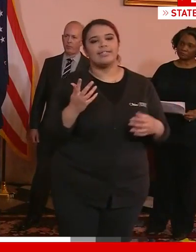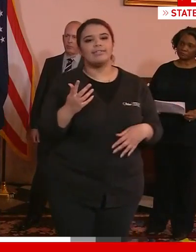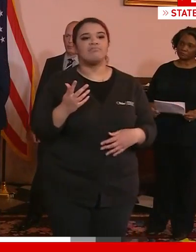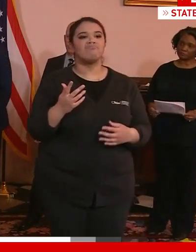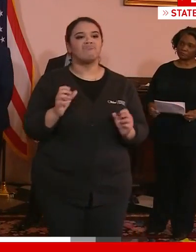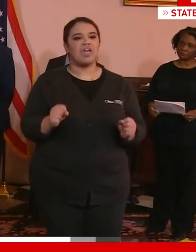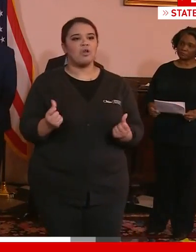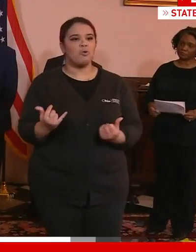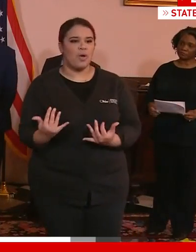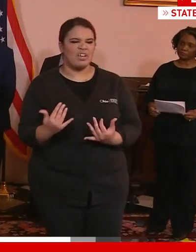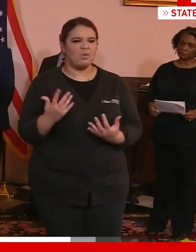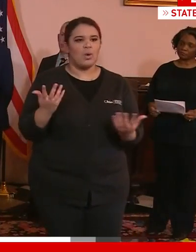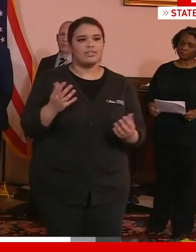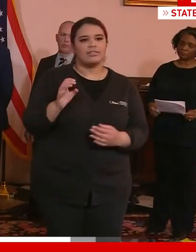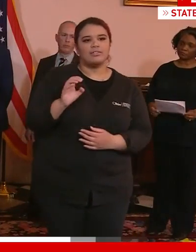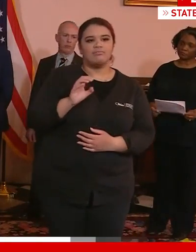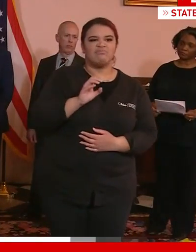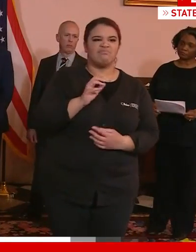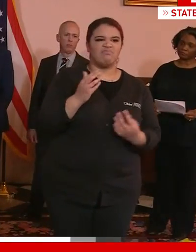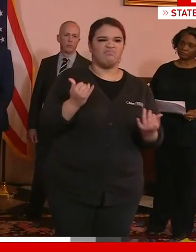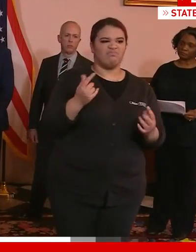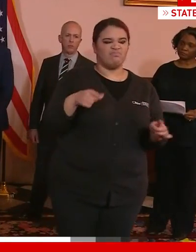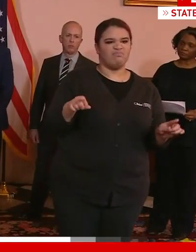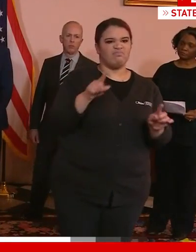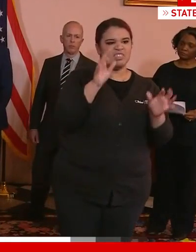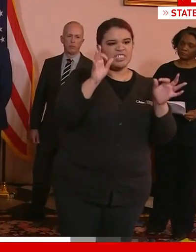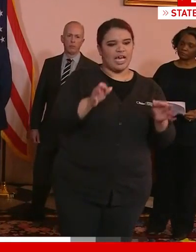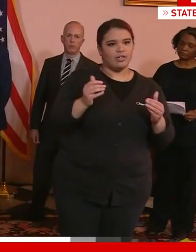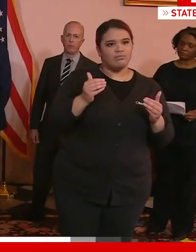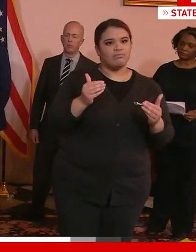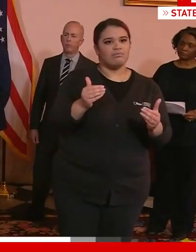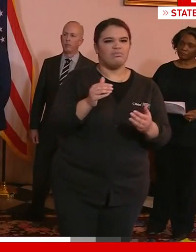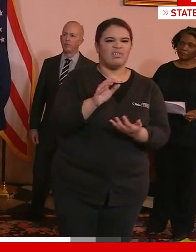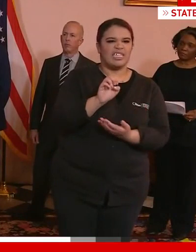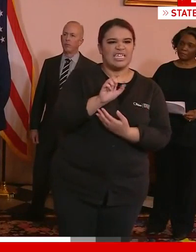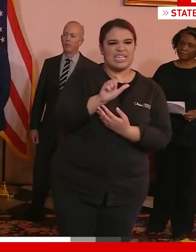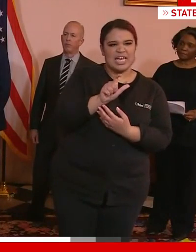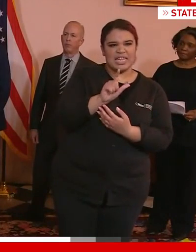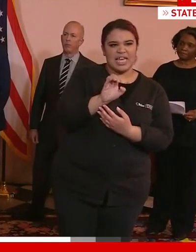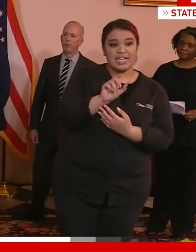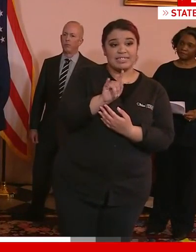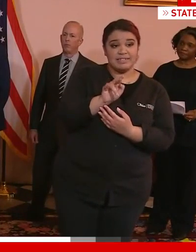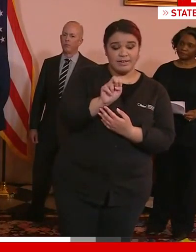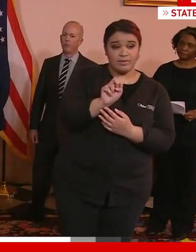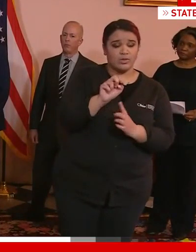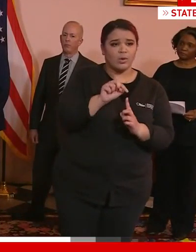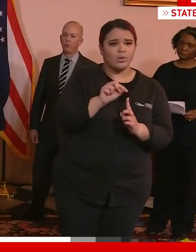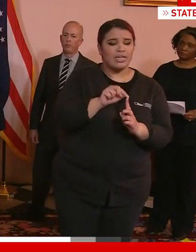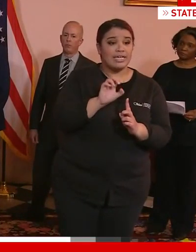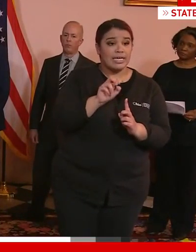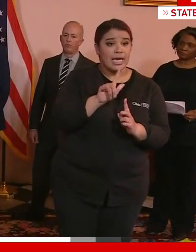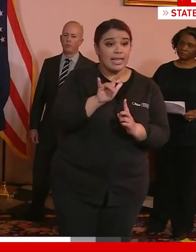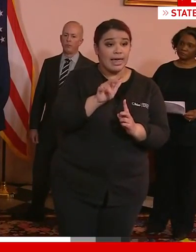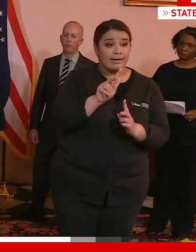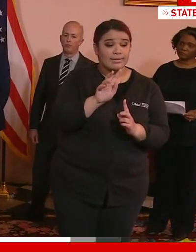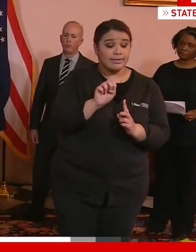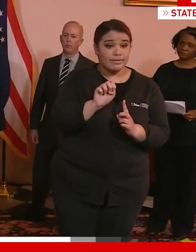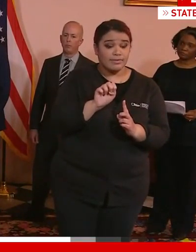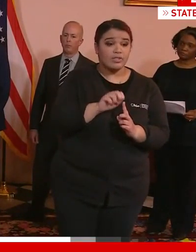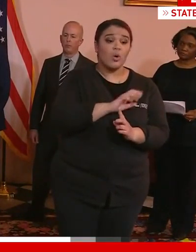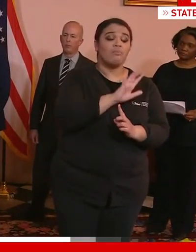latter. So the way that we will define things that are not elective are a surgery or a procedure that is